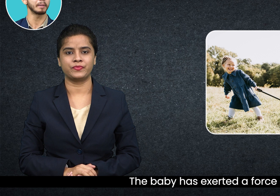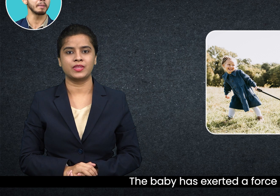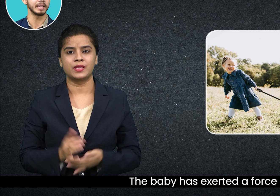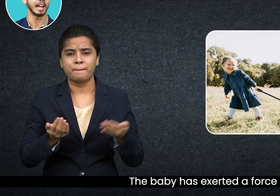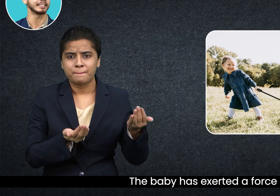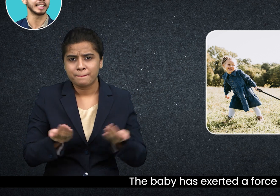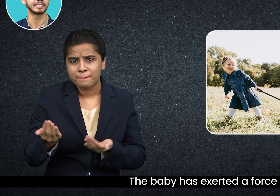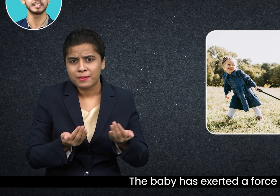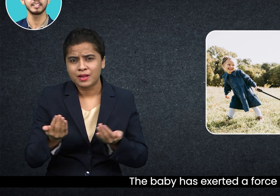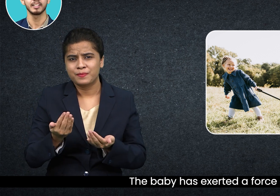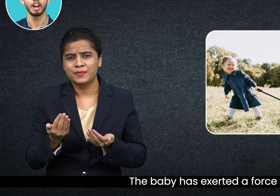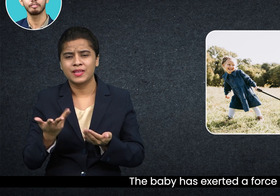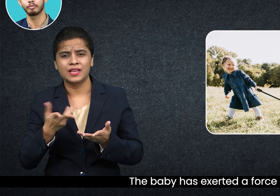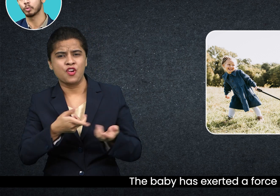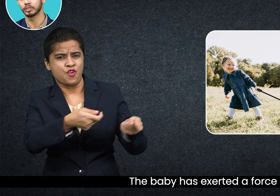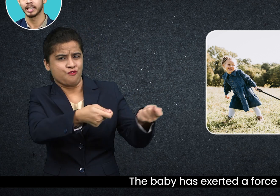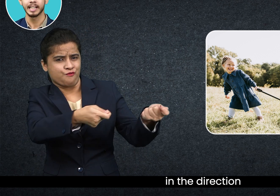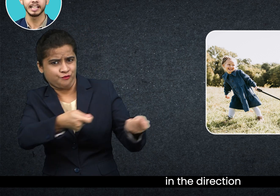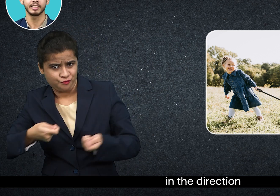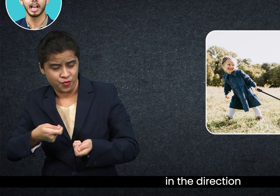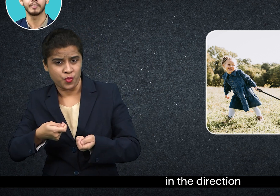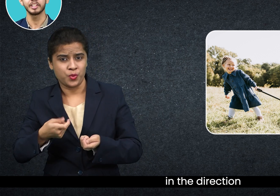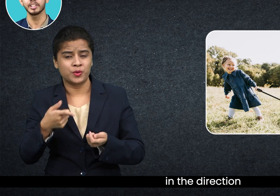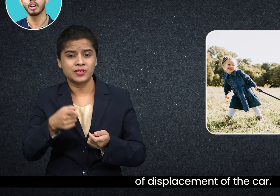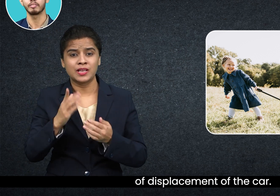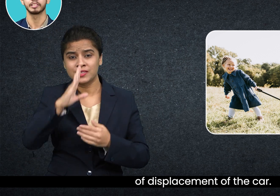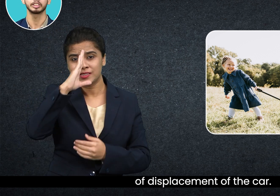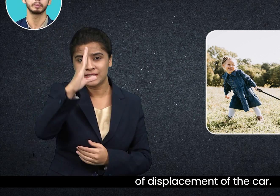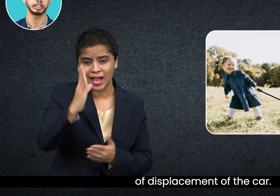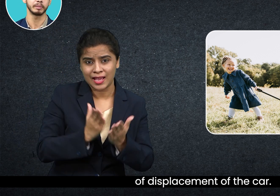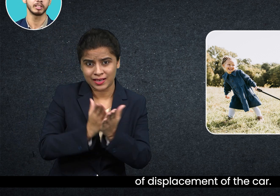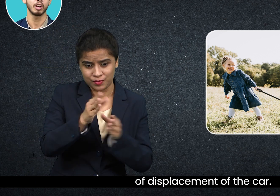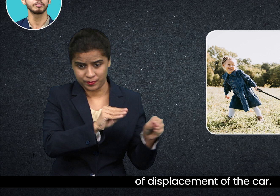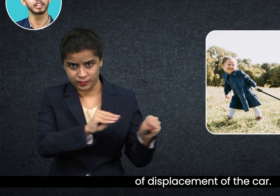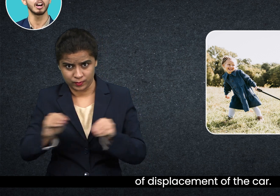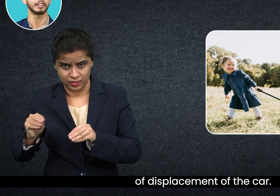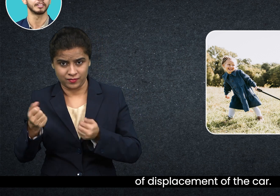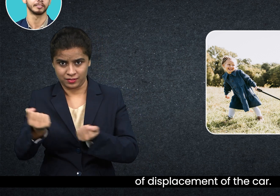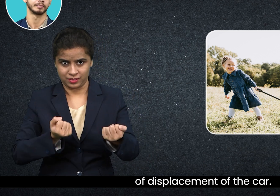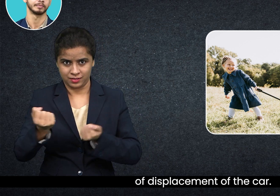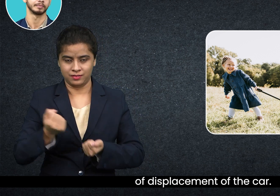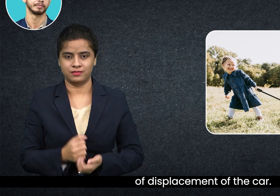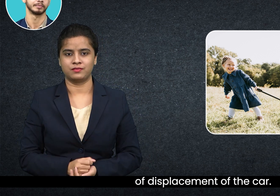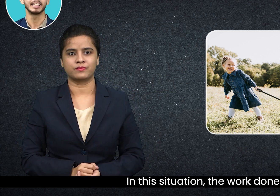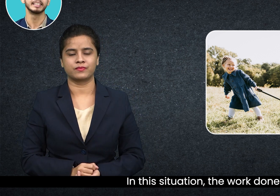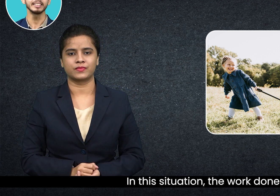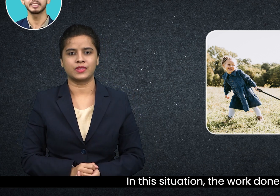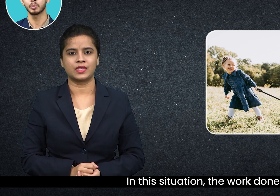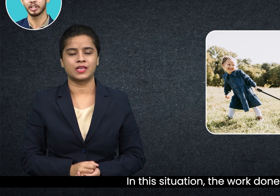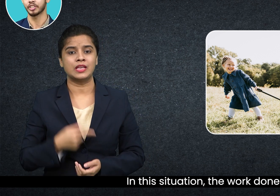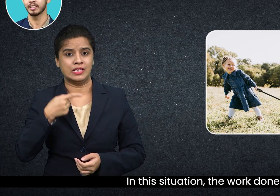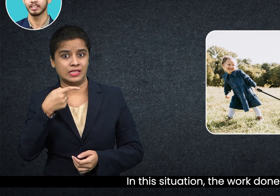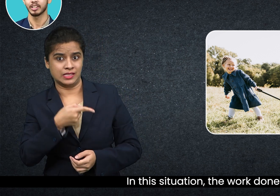The baby has exerted a force in the direction of displacement of the car. In